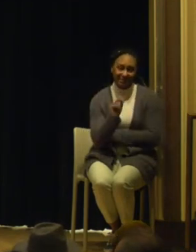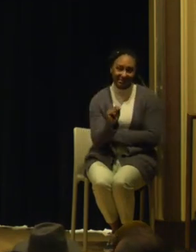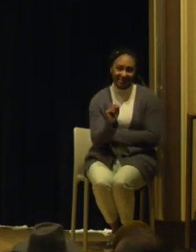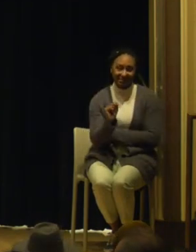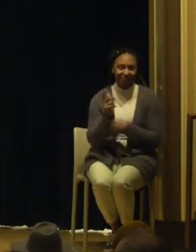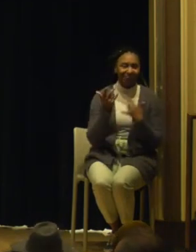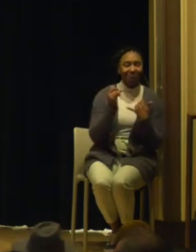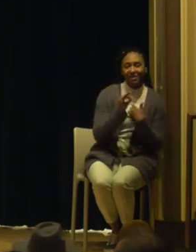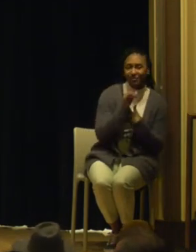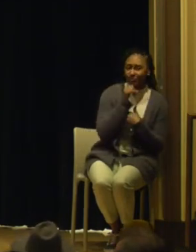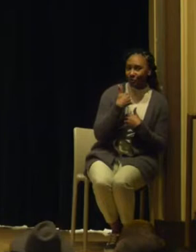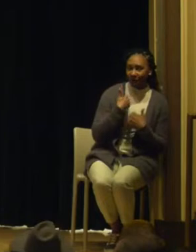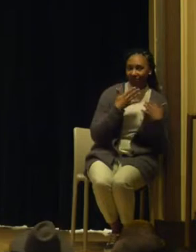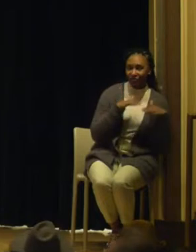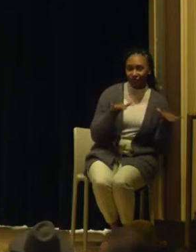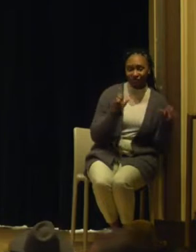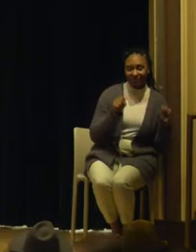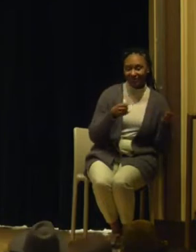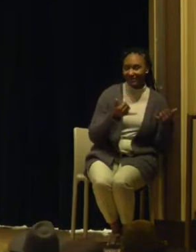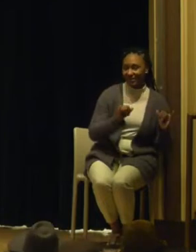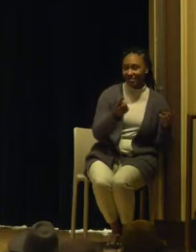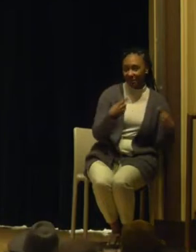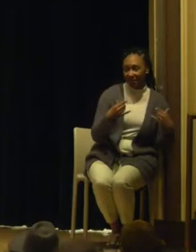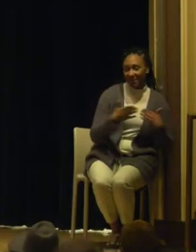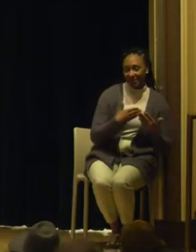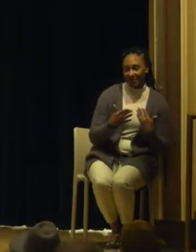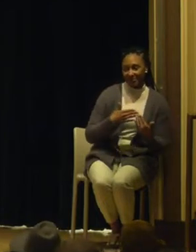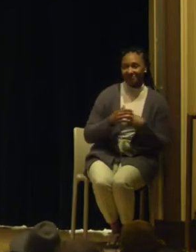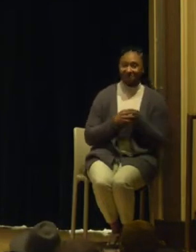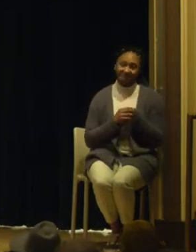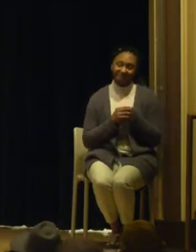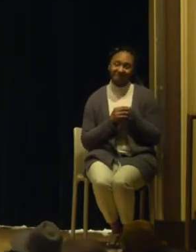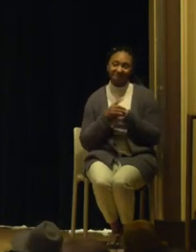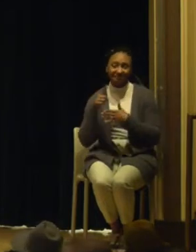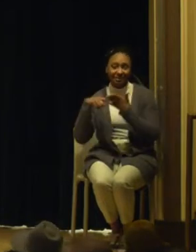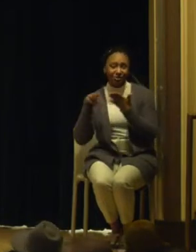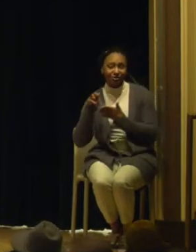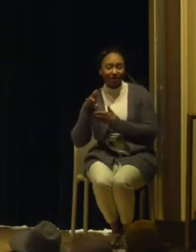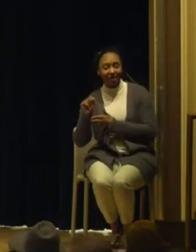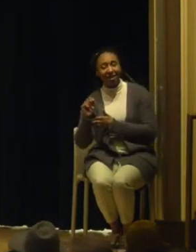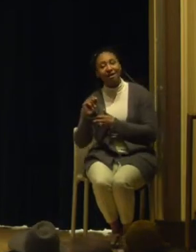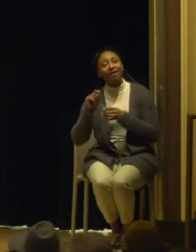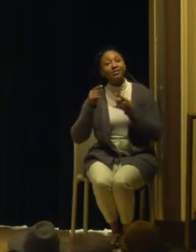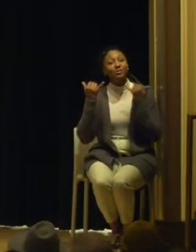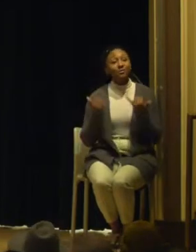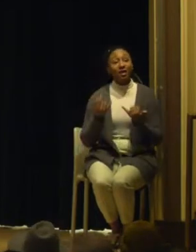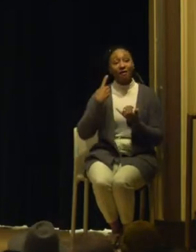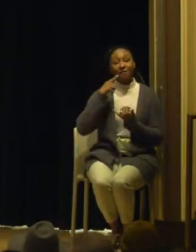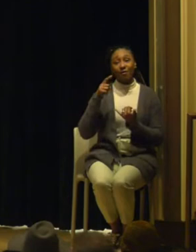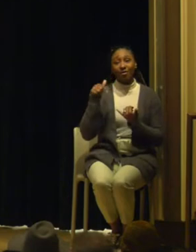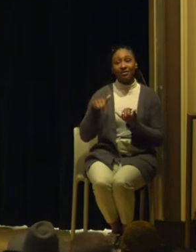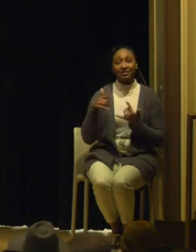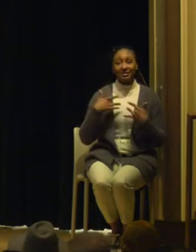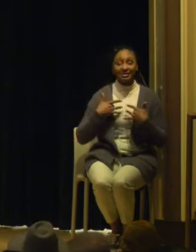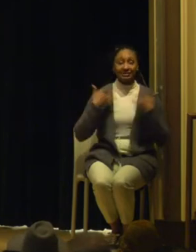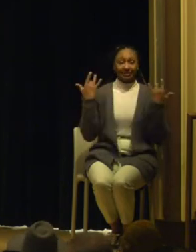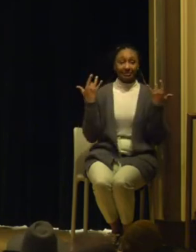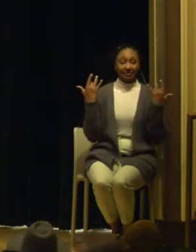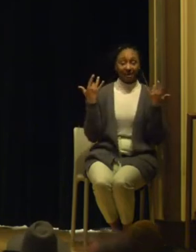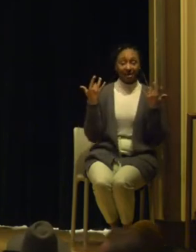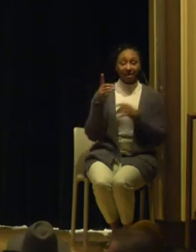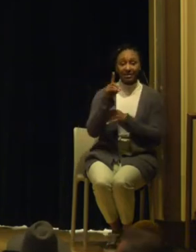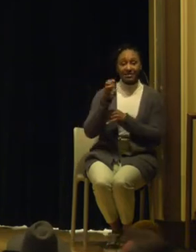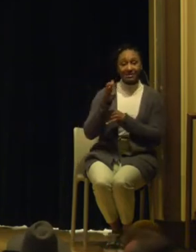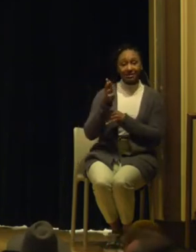ones, feel free to come and, you know, just check it out anyway. Now for tonight's a big event. Debra Lee is the